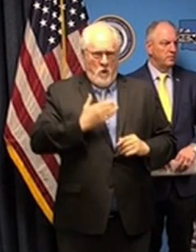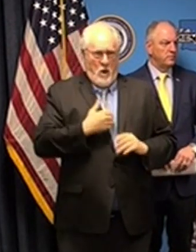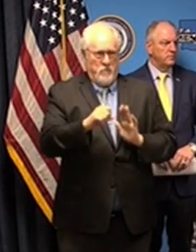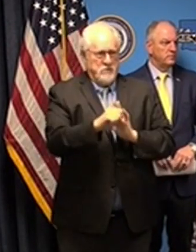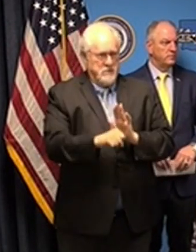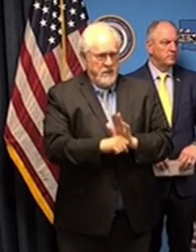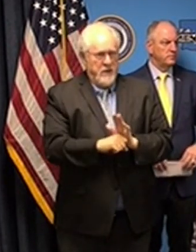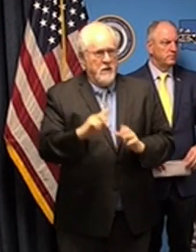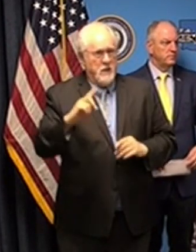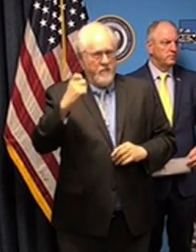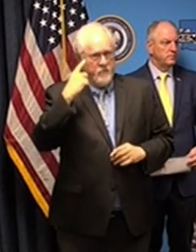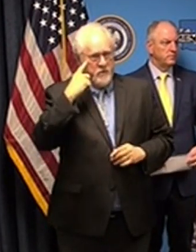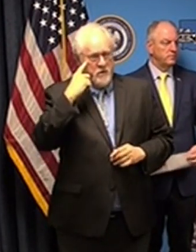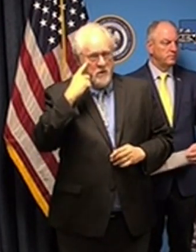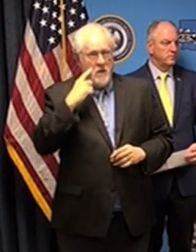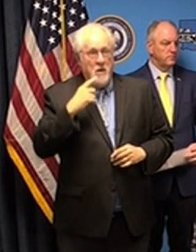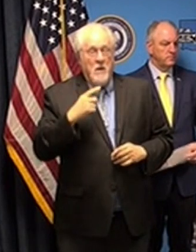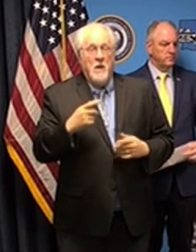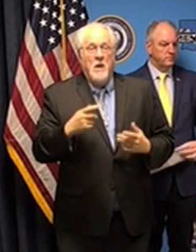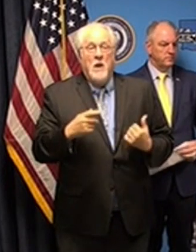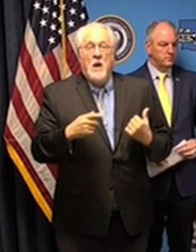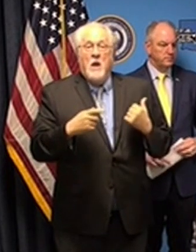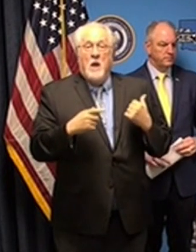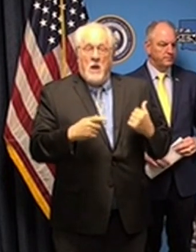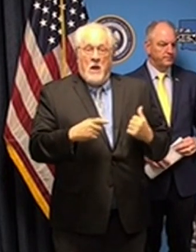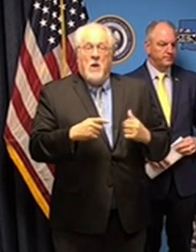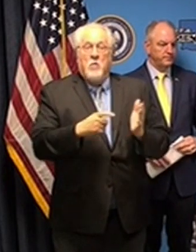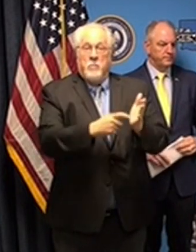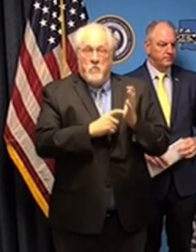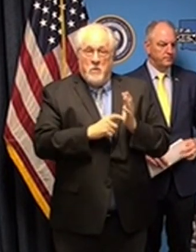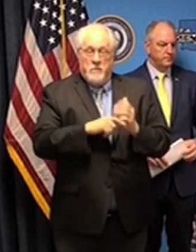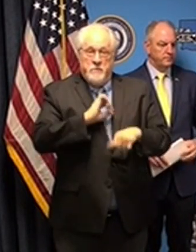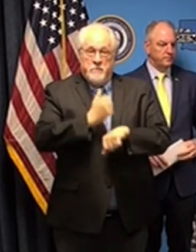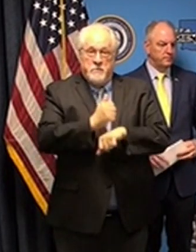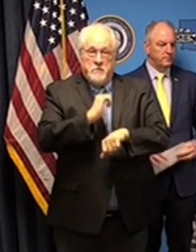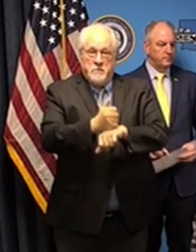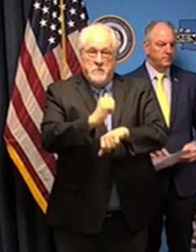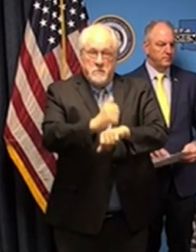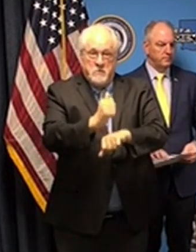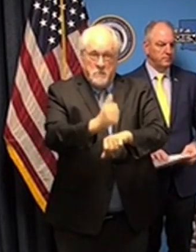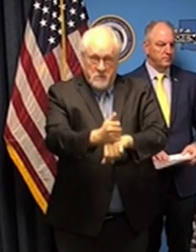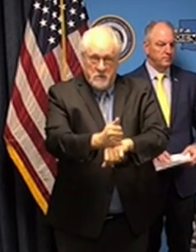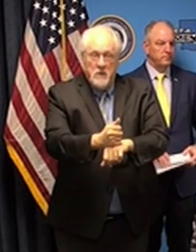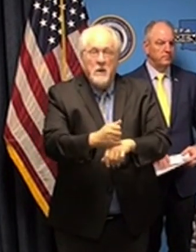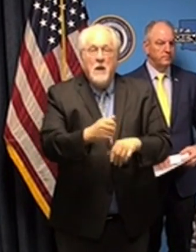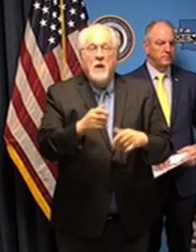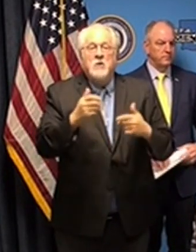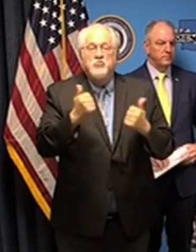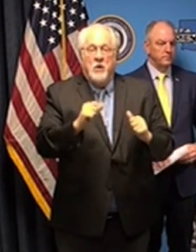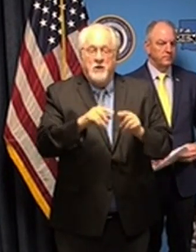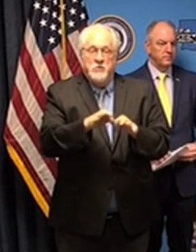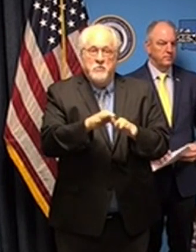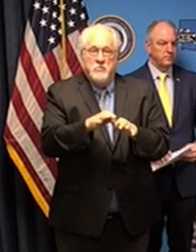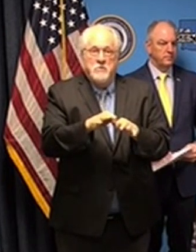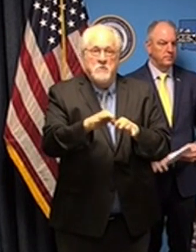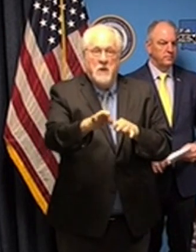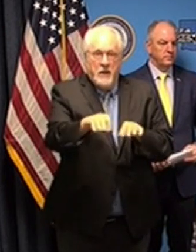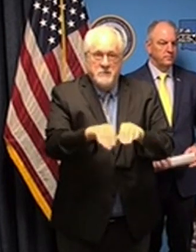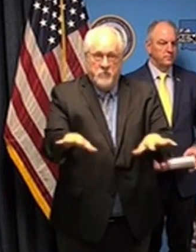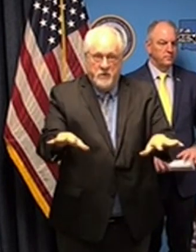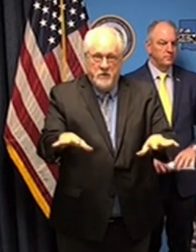our state government, the measures he has taken so far are intended to delay the spread of this